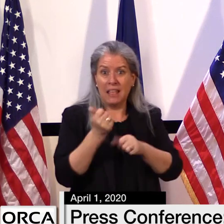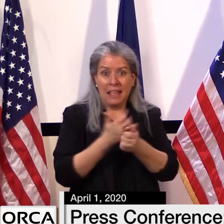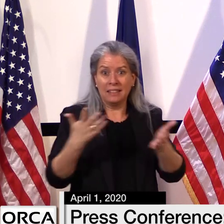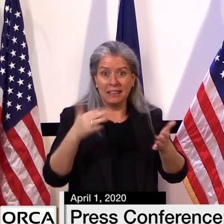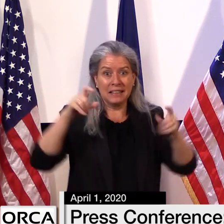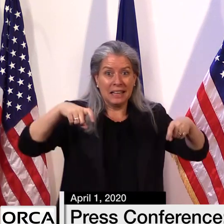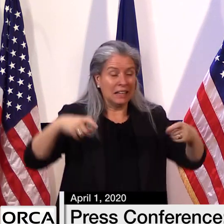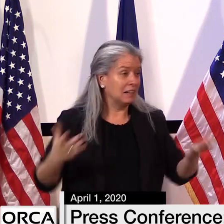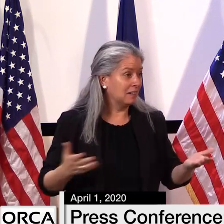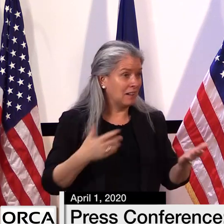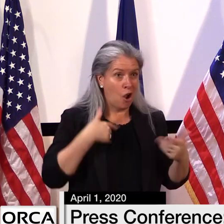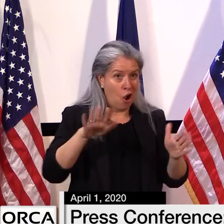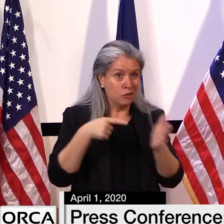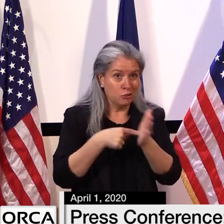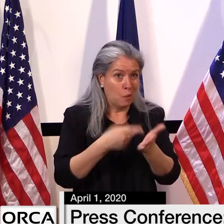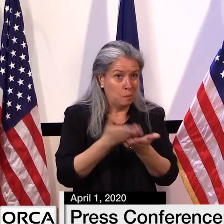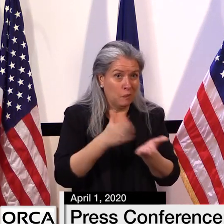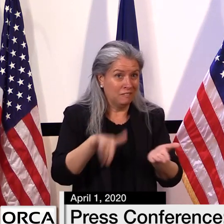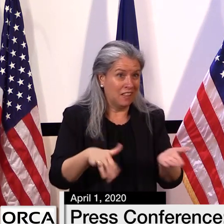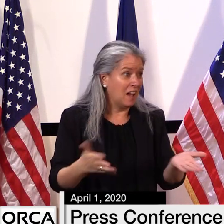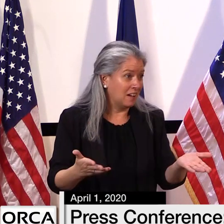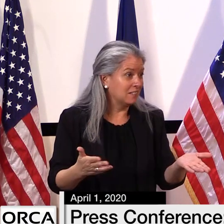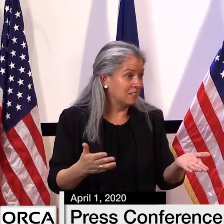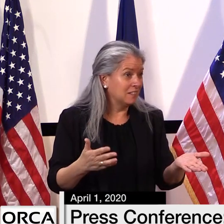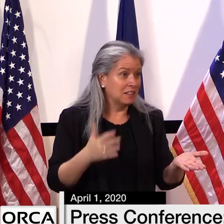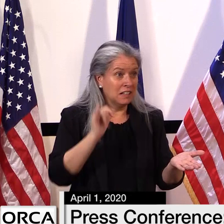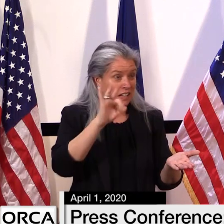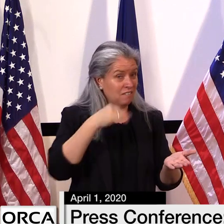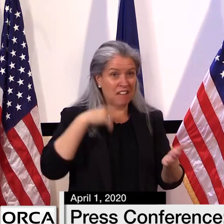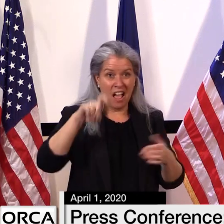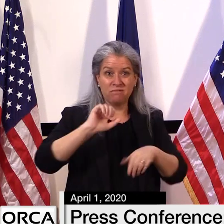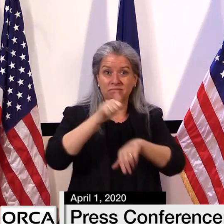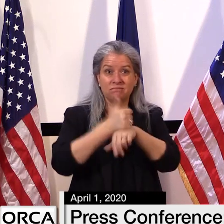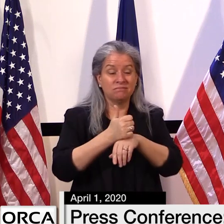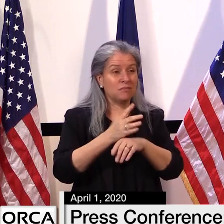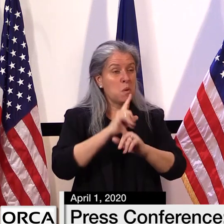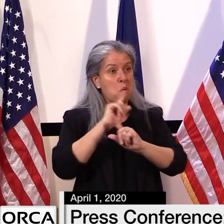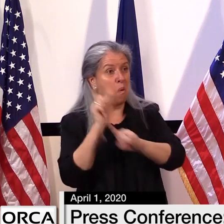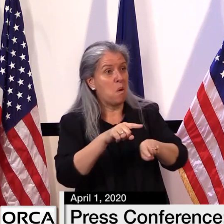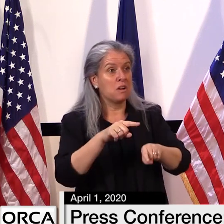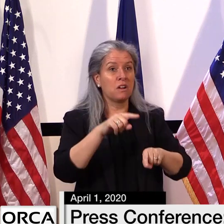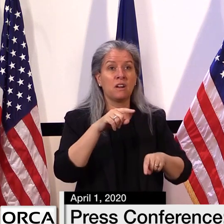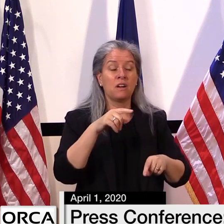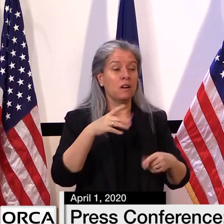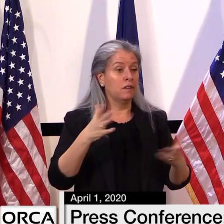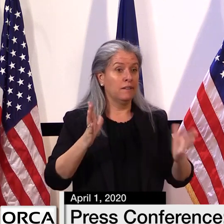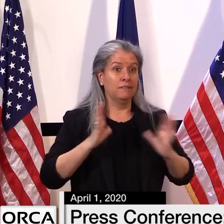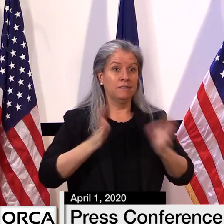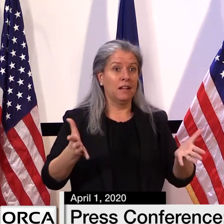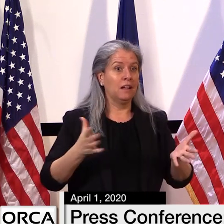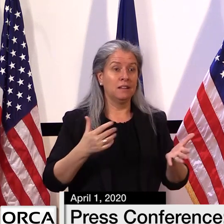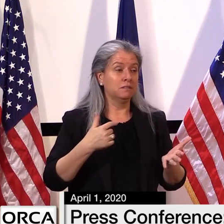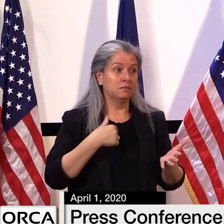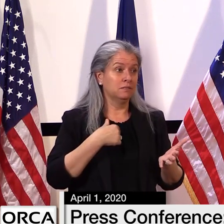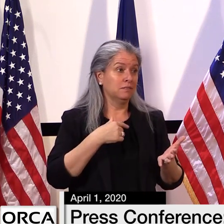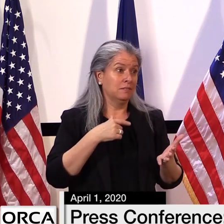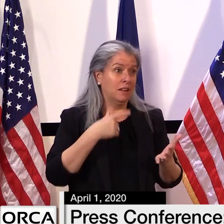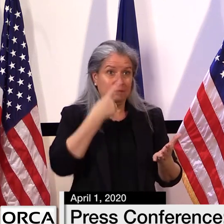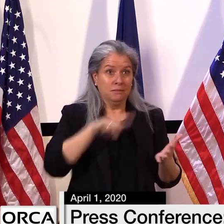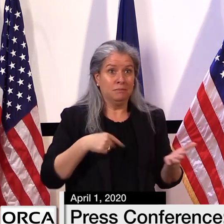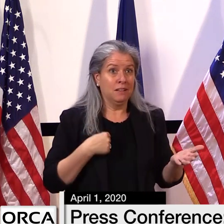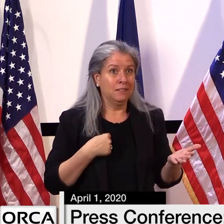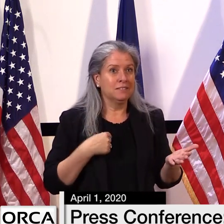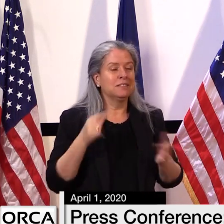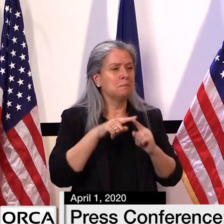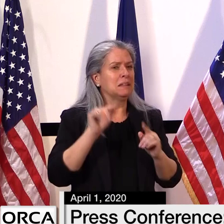is necessary to keep people safe. And if that's a measure that we have to take, we'll take it, and I won't hesitate.